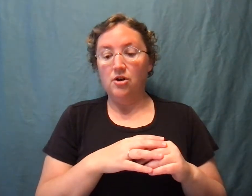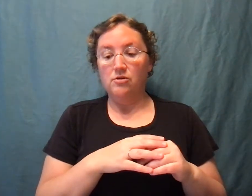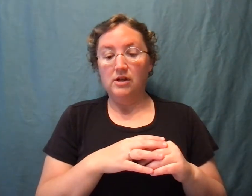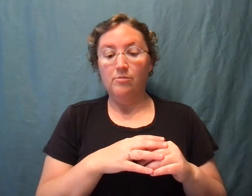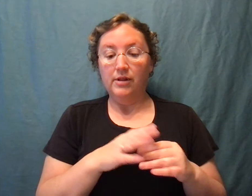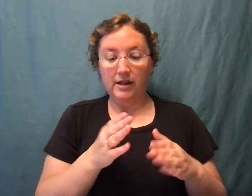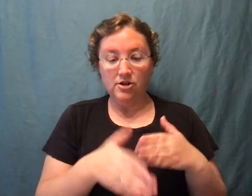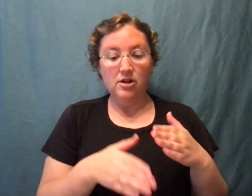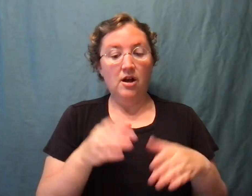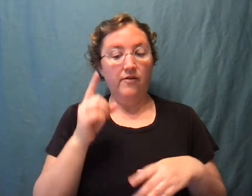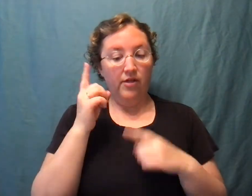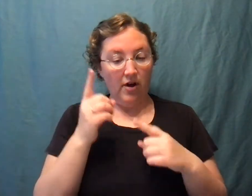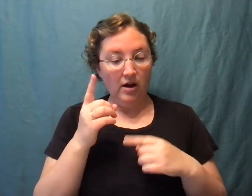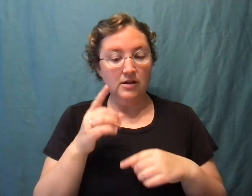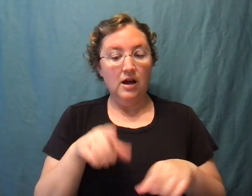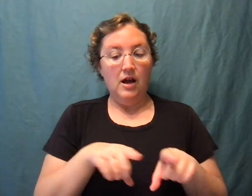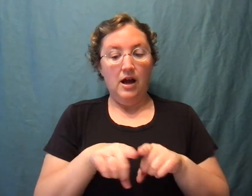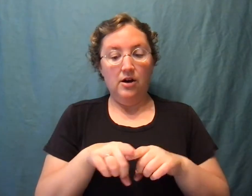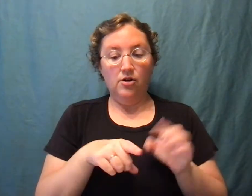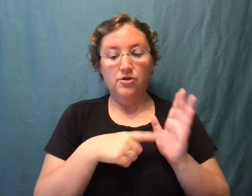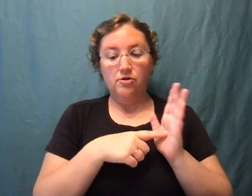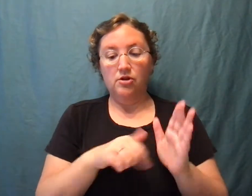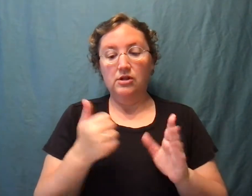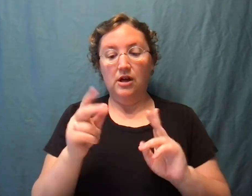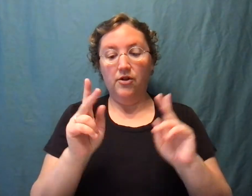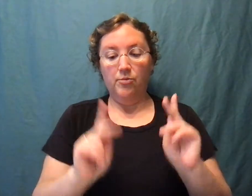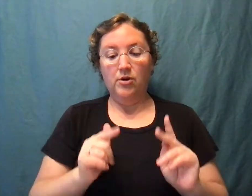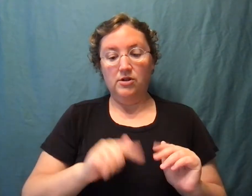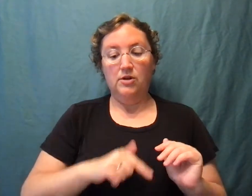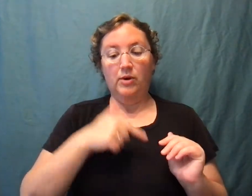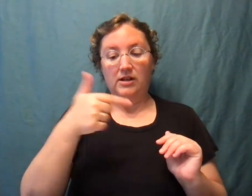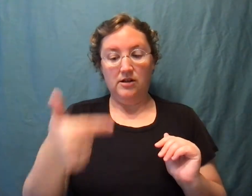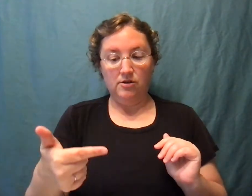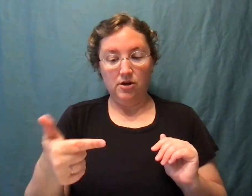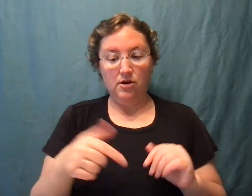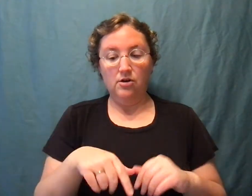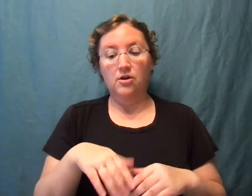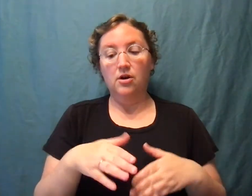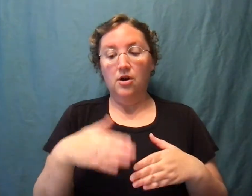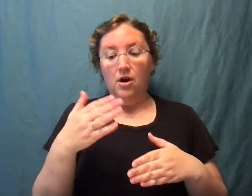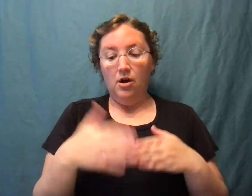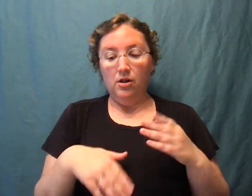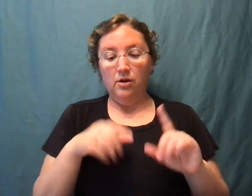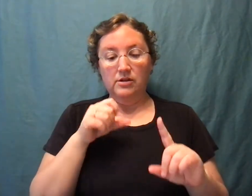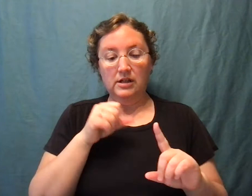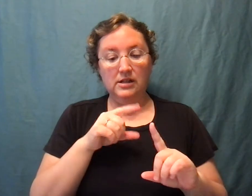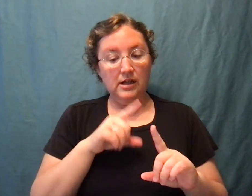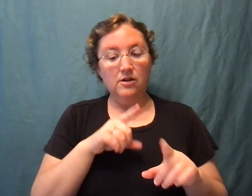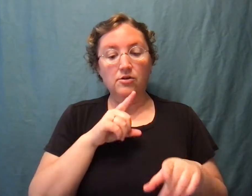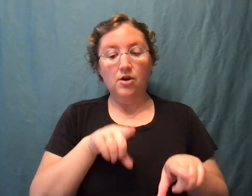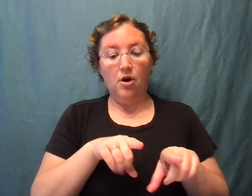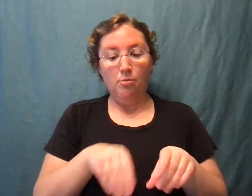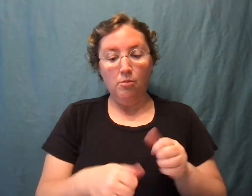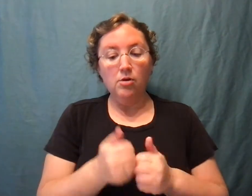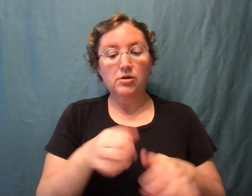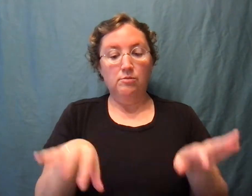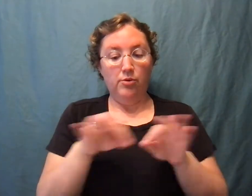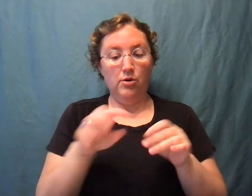the completion of a thought and also shows the other person when it's their turn. Closing signals are most important